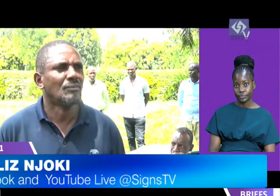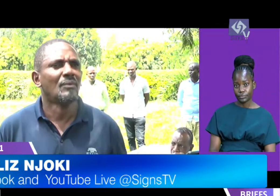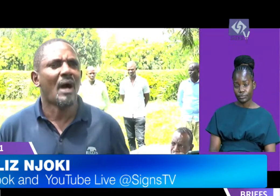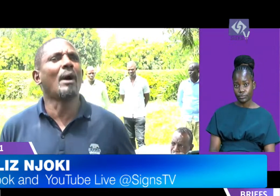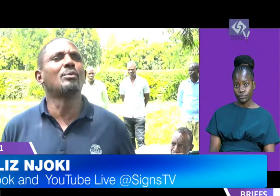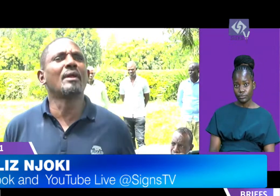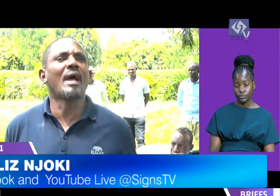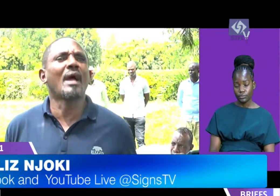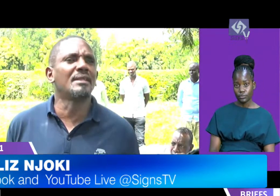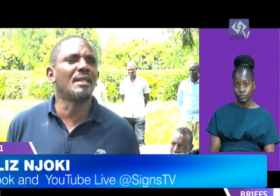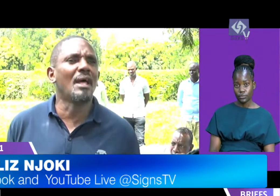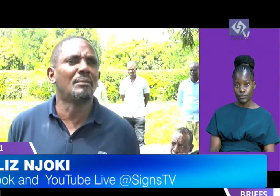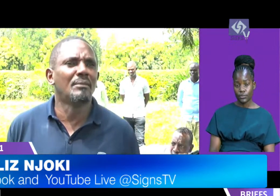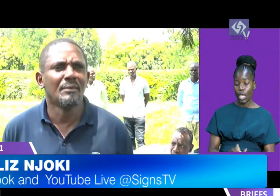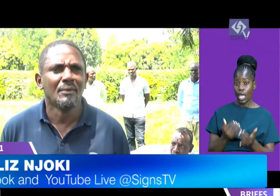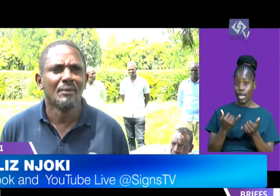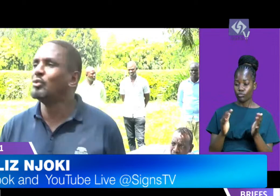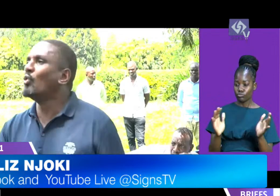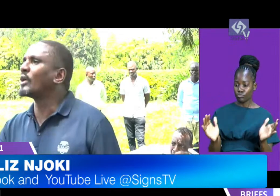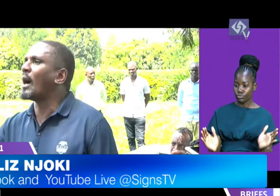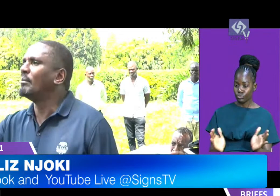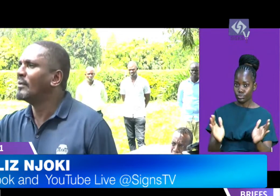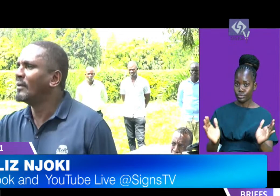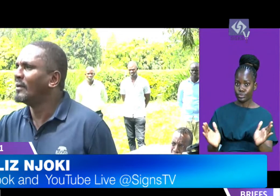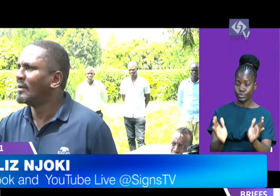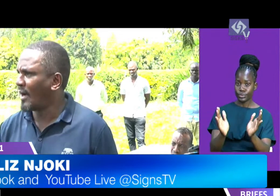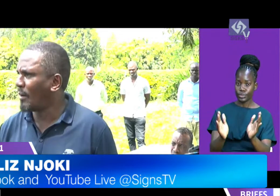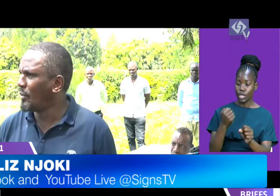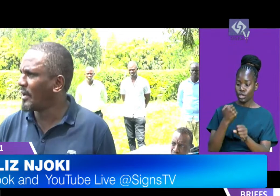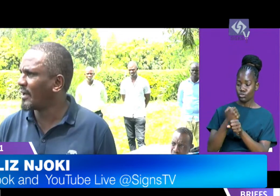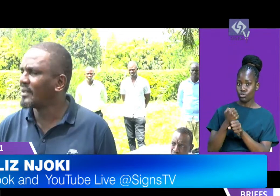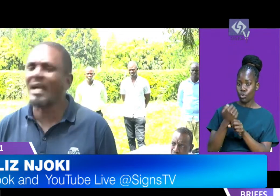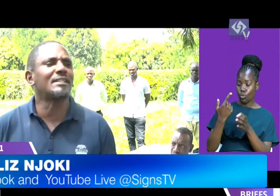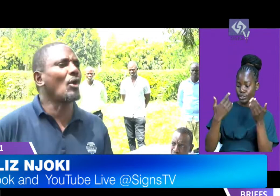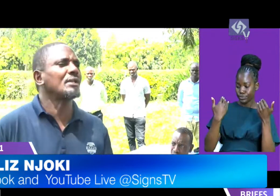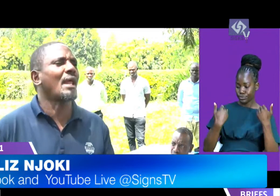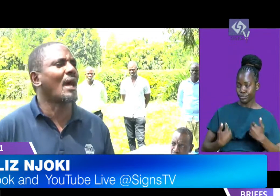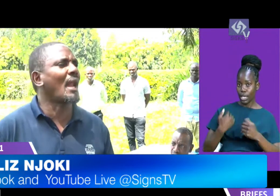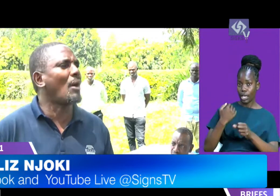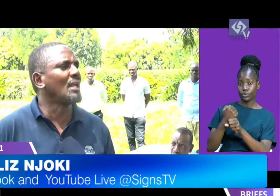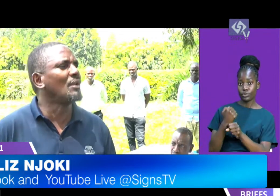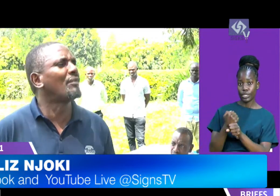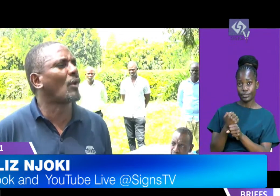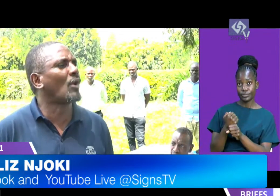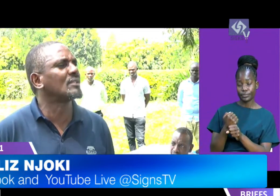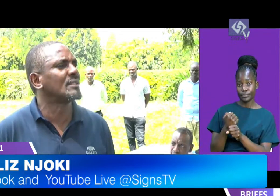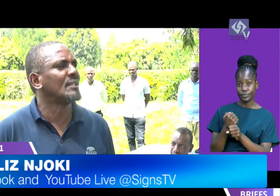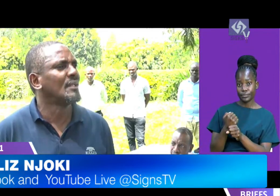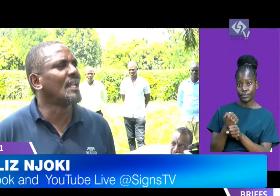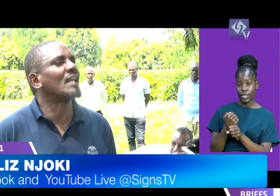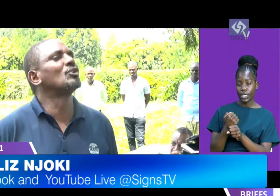I want to encourage them to do what I'm doing. Just loitering around in funerals does not